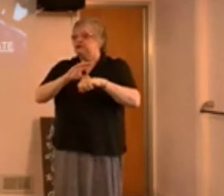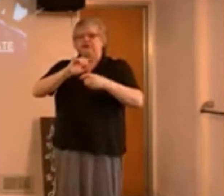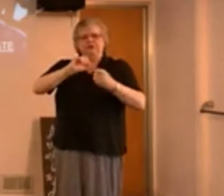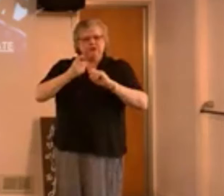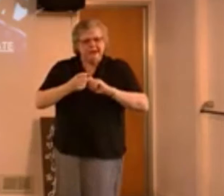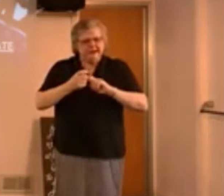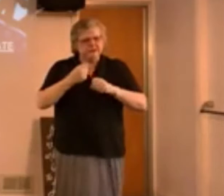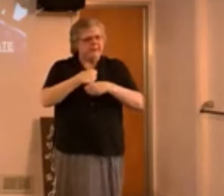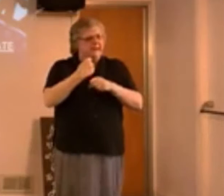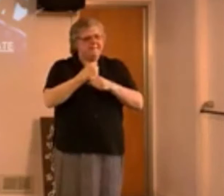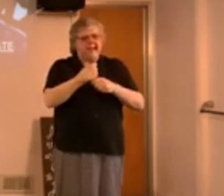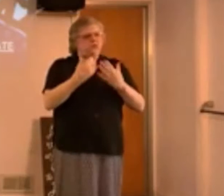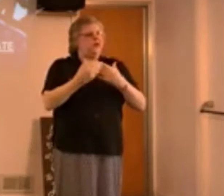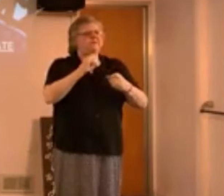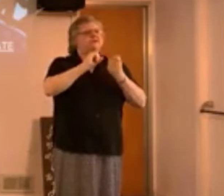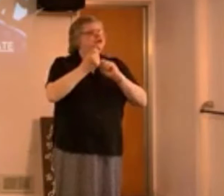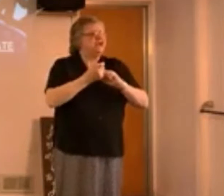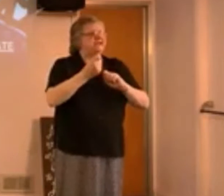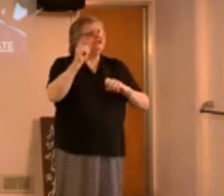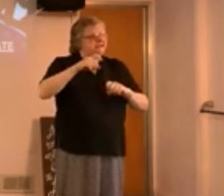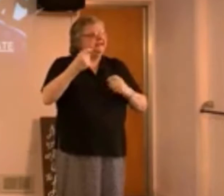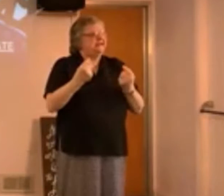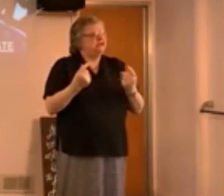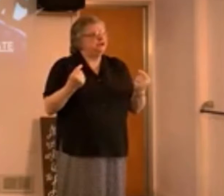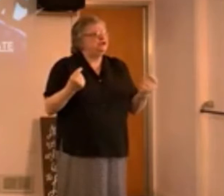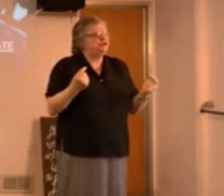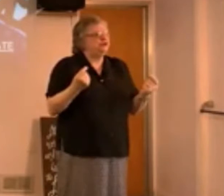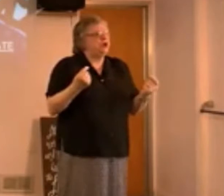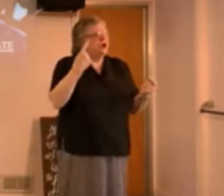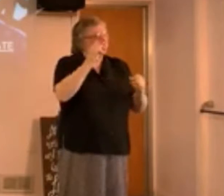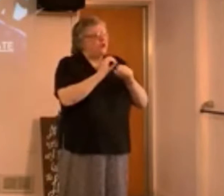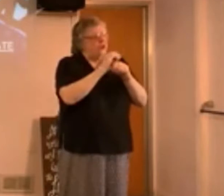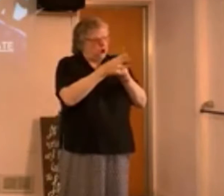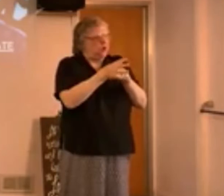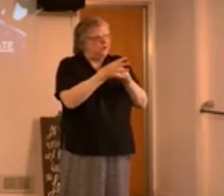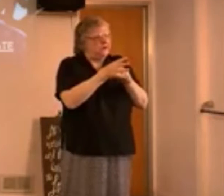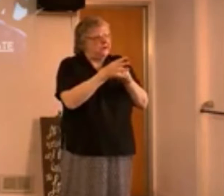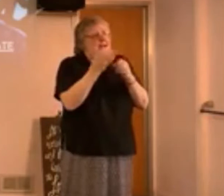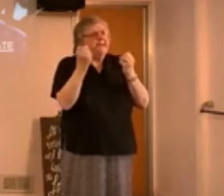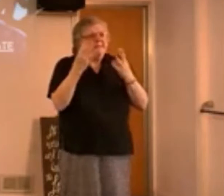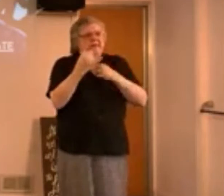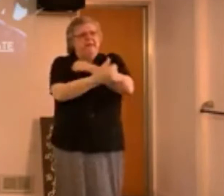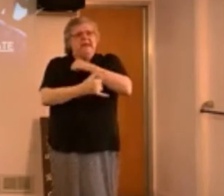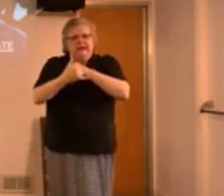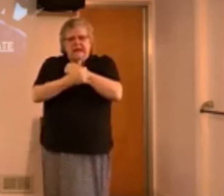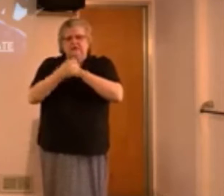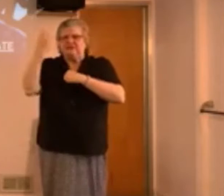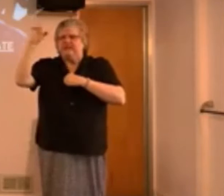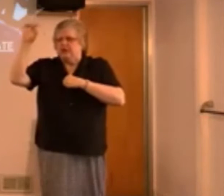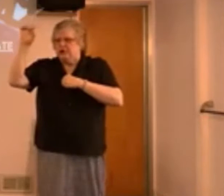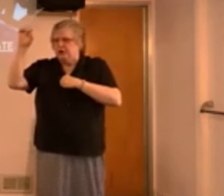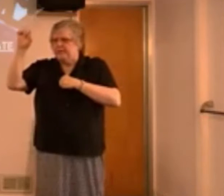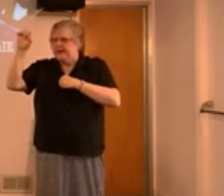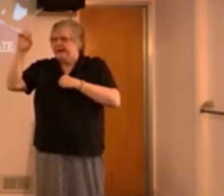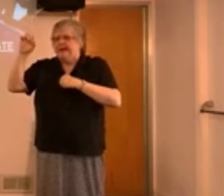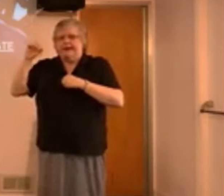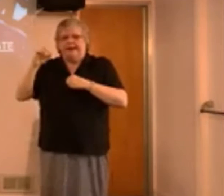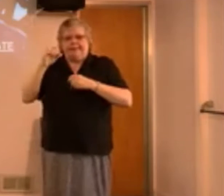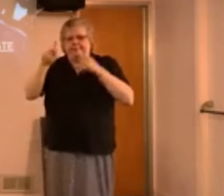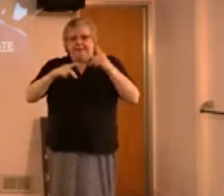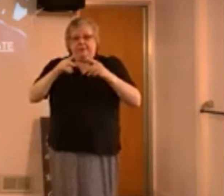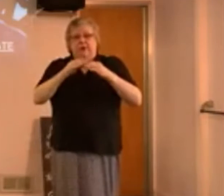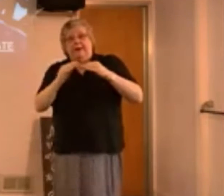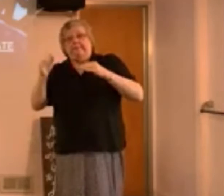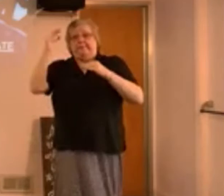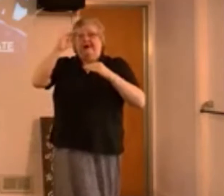missionaries adapted to whatever the current world situation is. There are many countries in Europe that you have to be over 80 to get your vaccine, or over